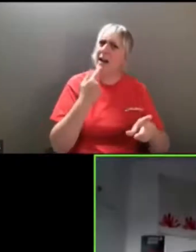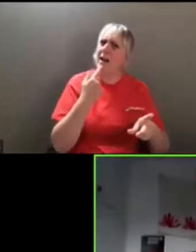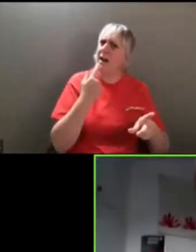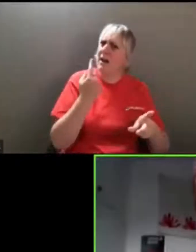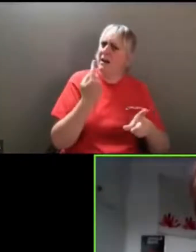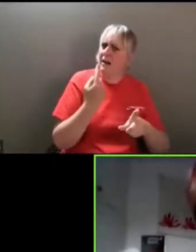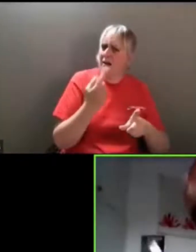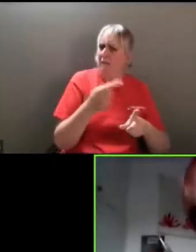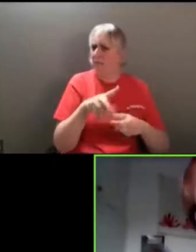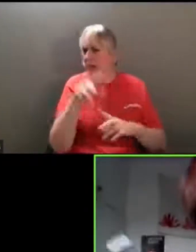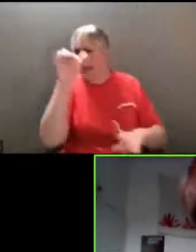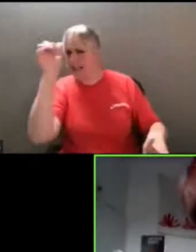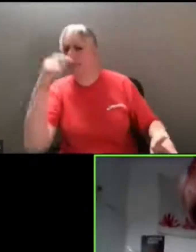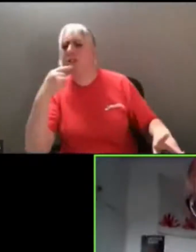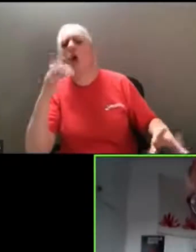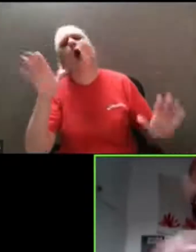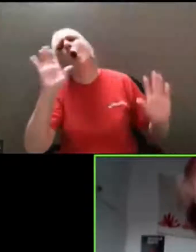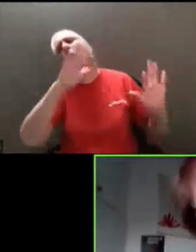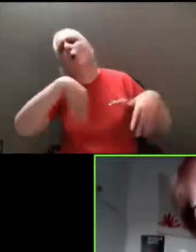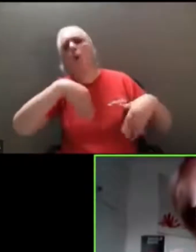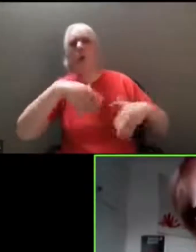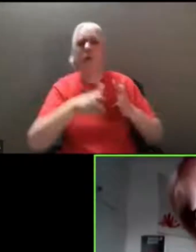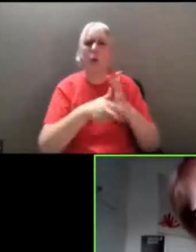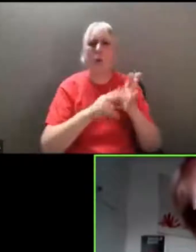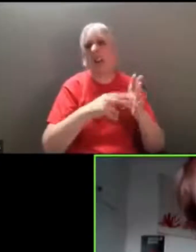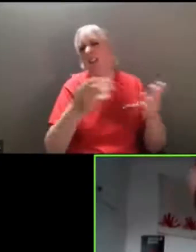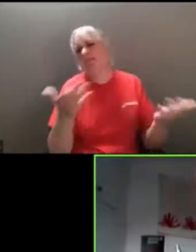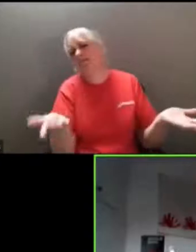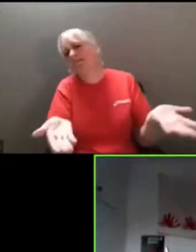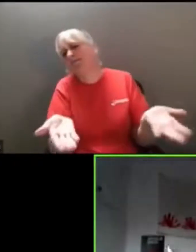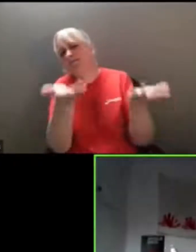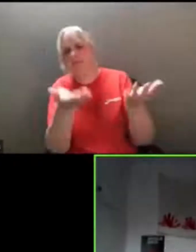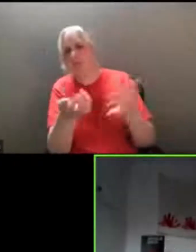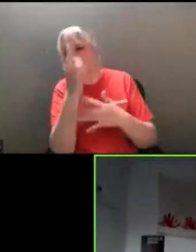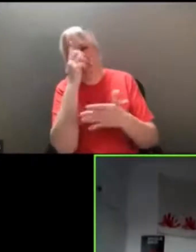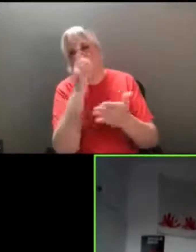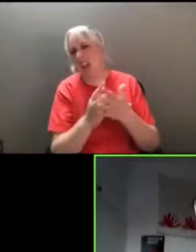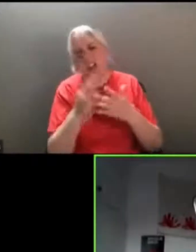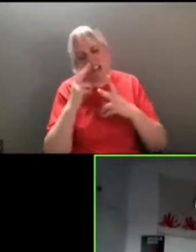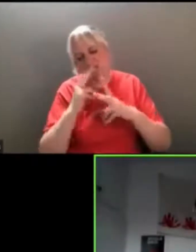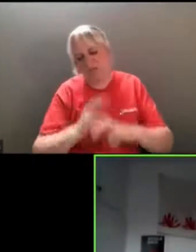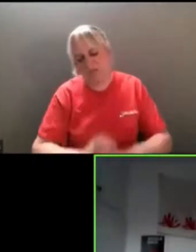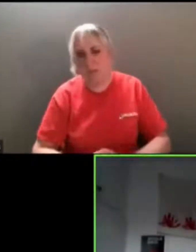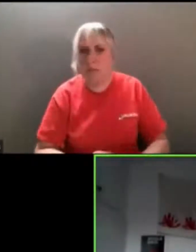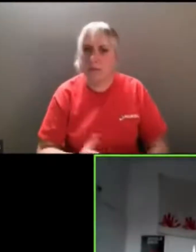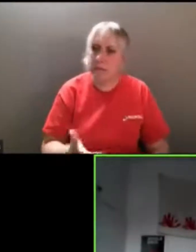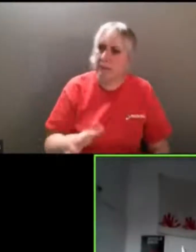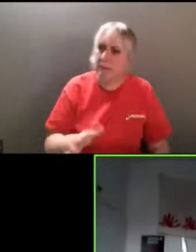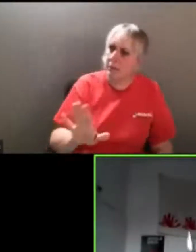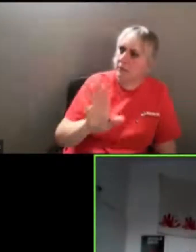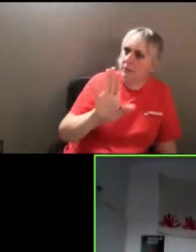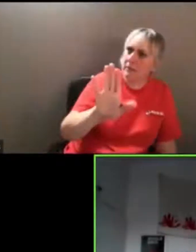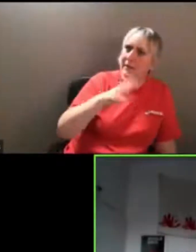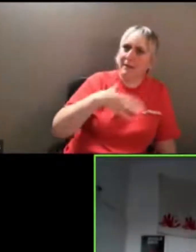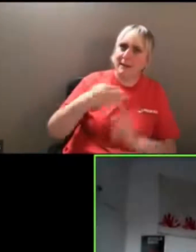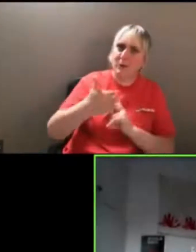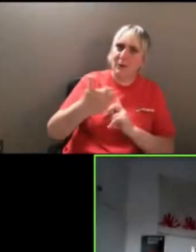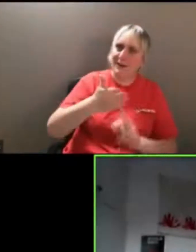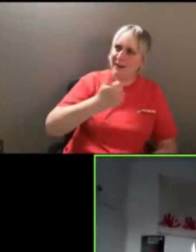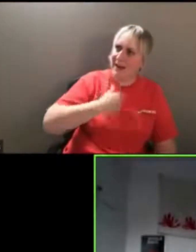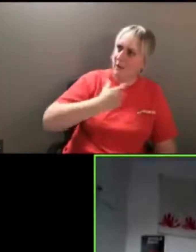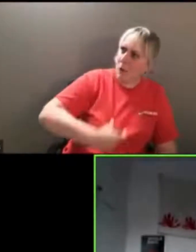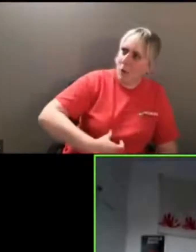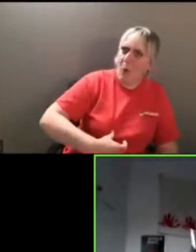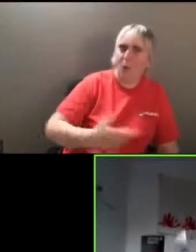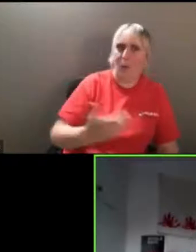it happen, without even knowing or acknowledging the role that grassroots activism played in that happening. And I wanted